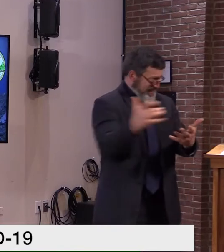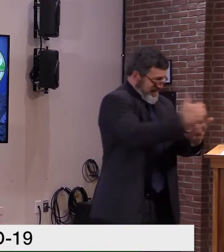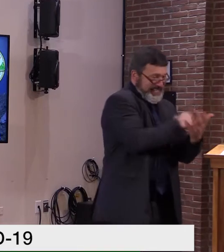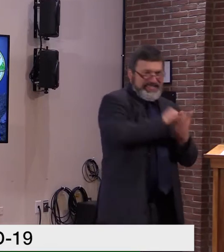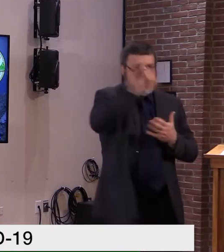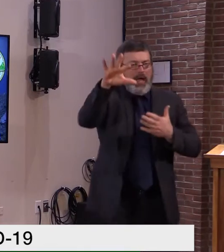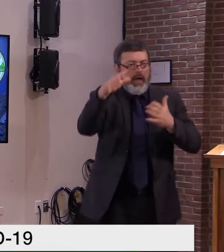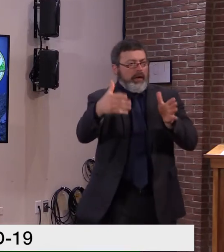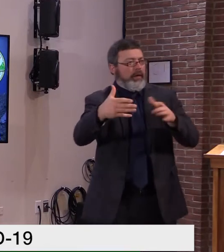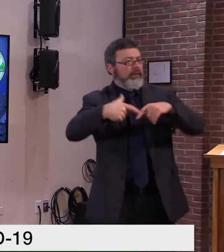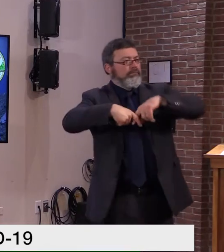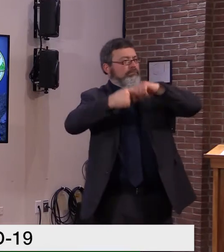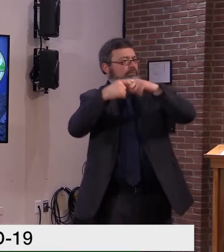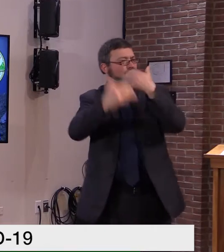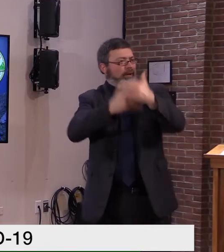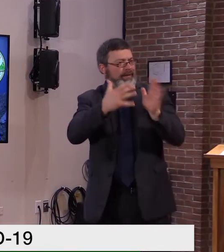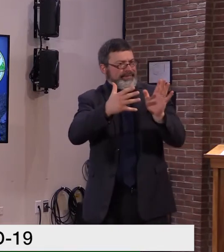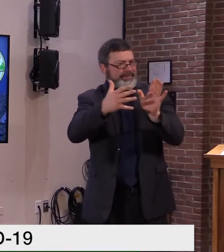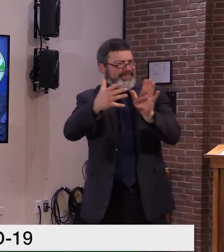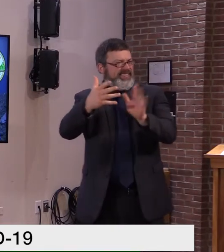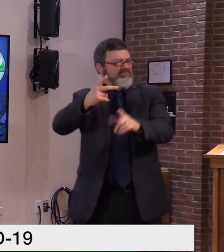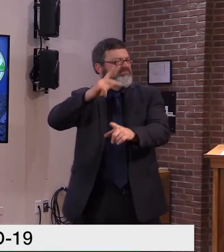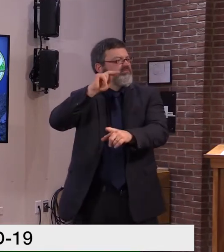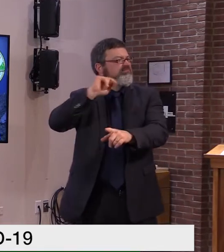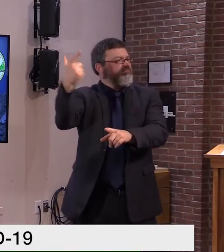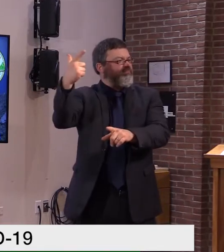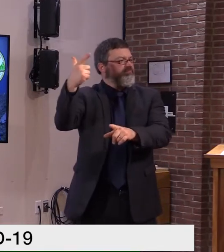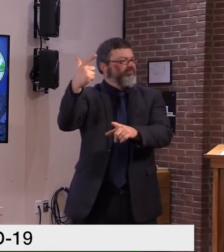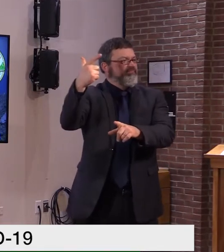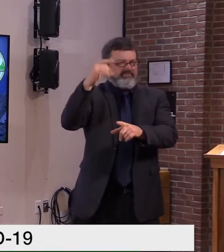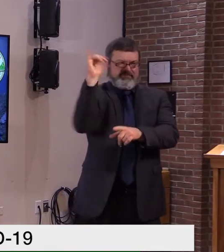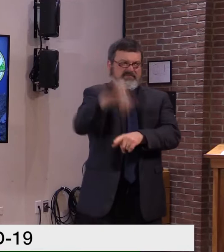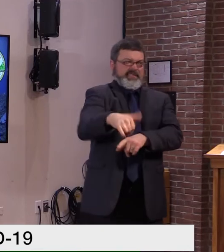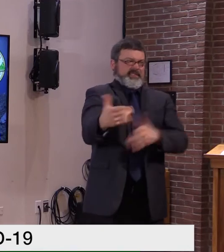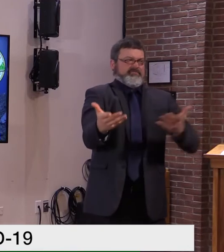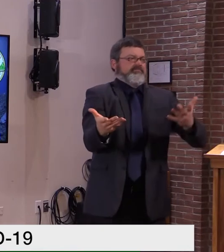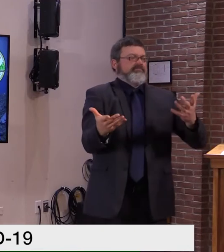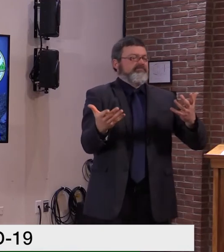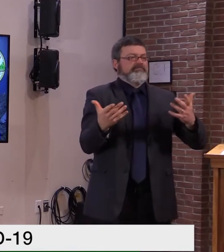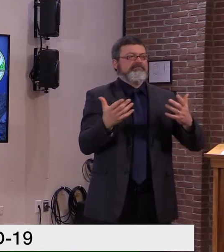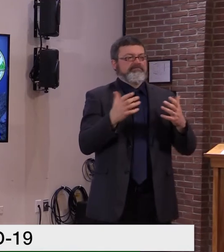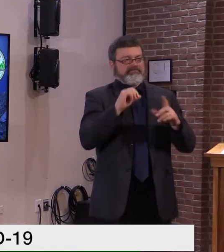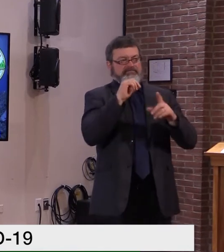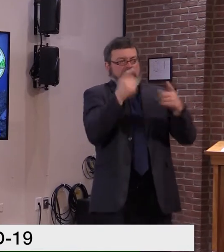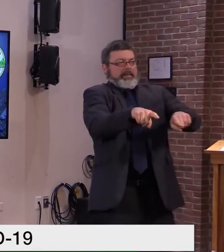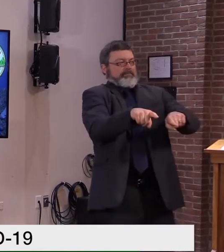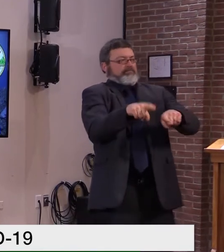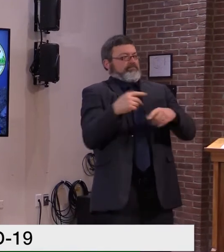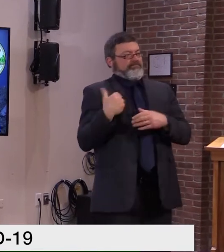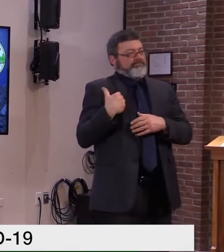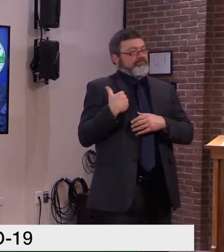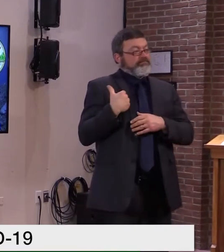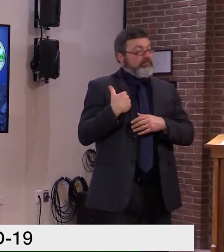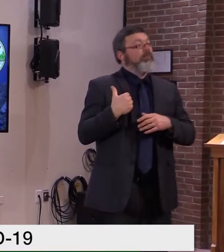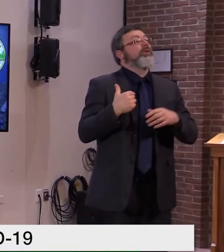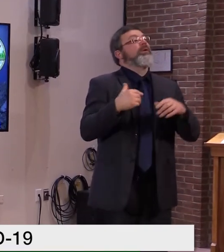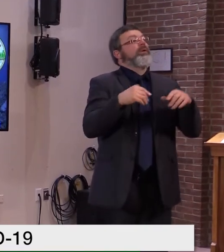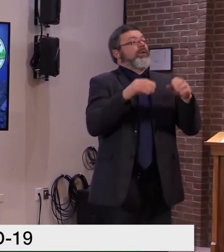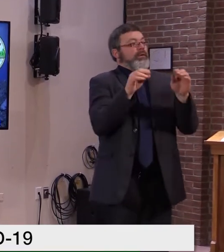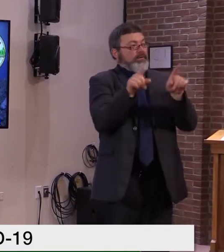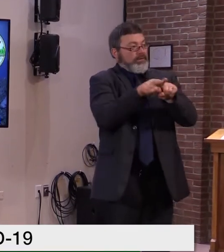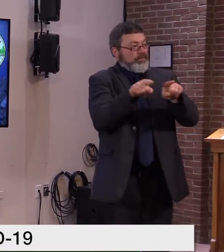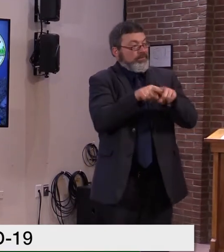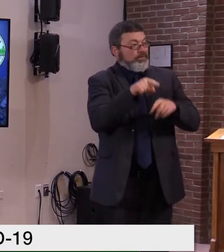out last night informing individuals who were waiting on these COVID results of this incident and asked them to